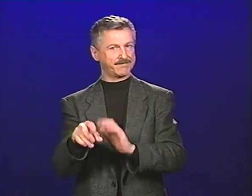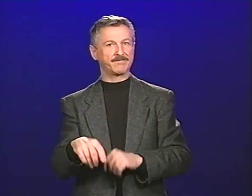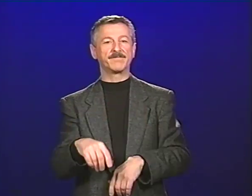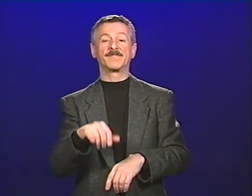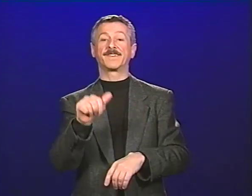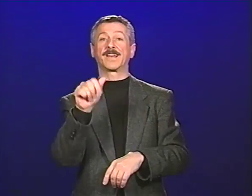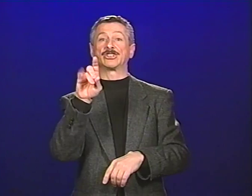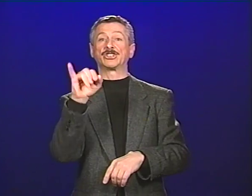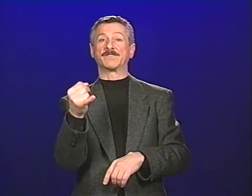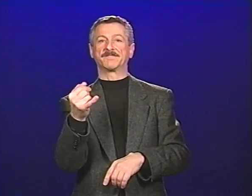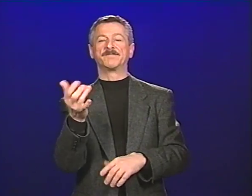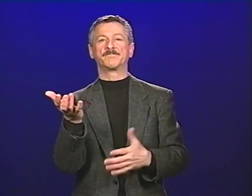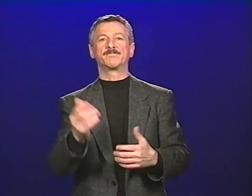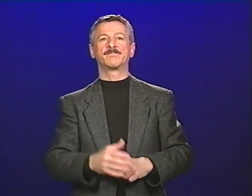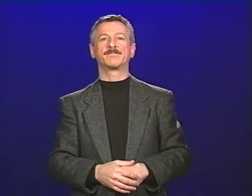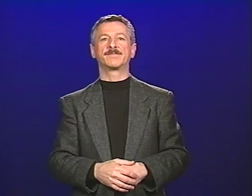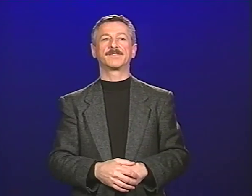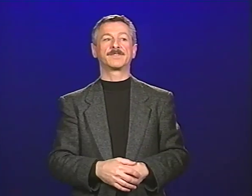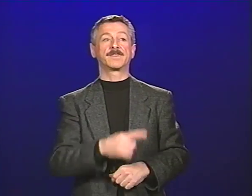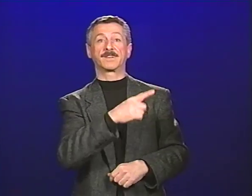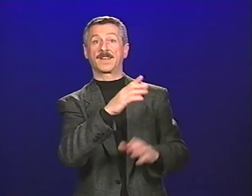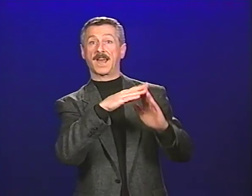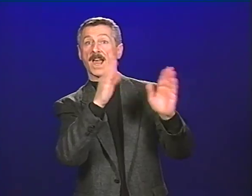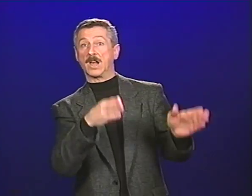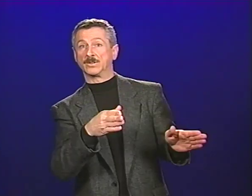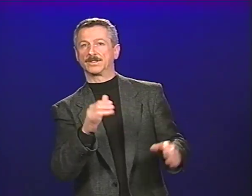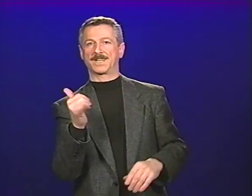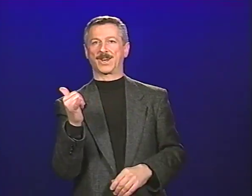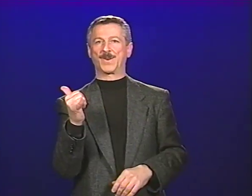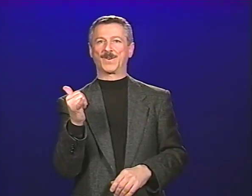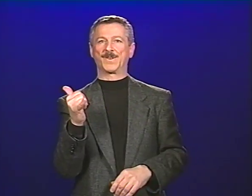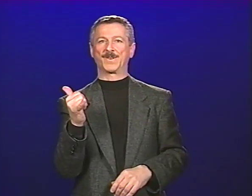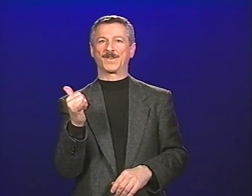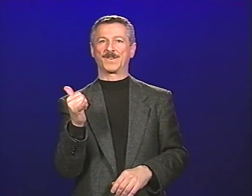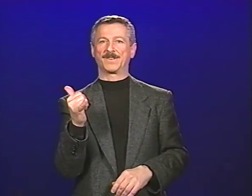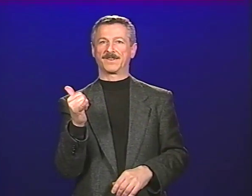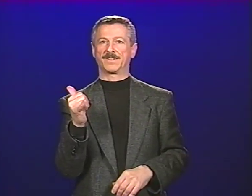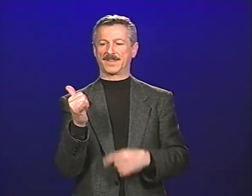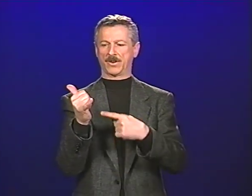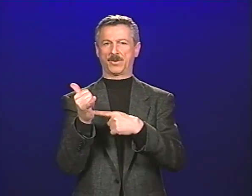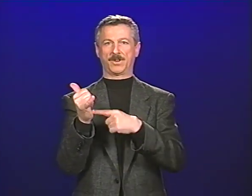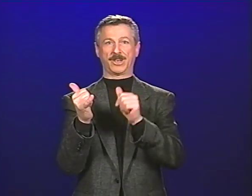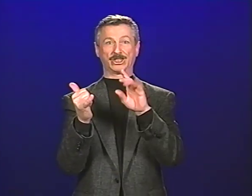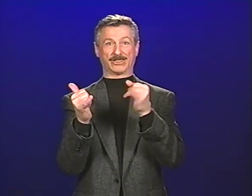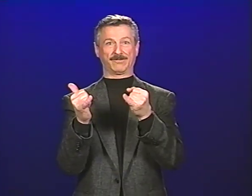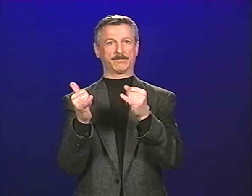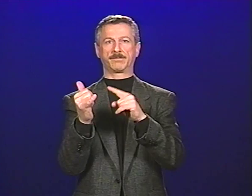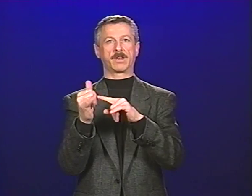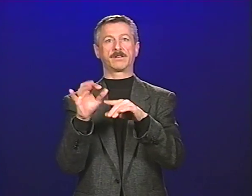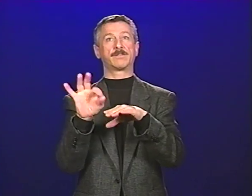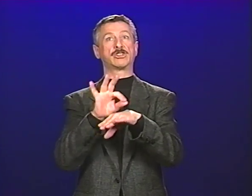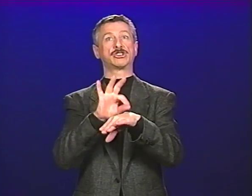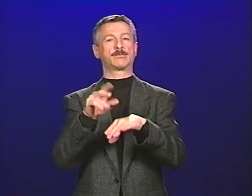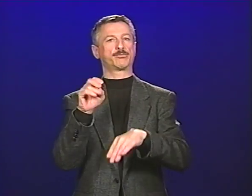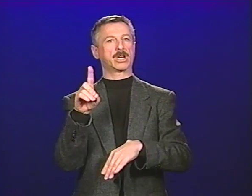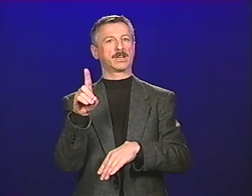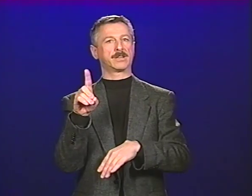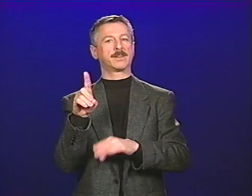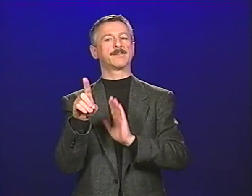predicate. With an adjective, the house is yellow. Yellow is an adjective, but in that sentence